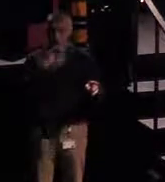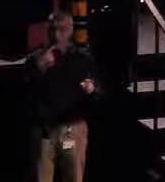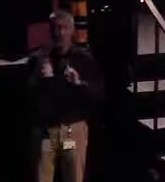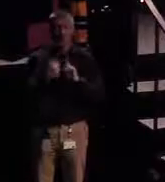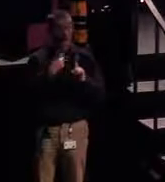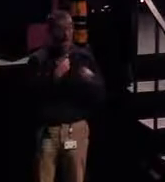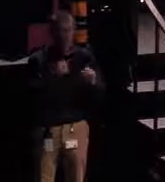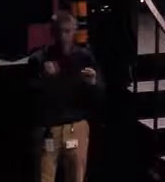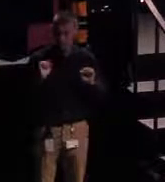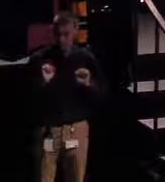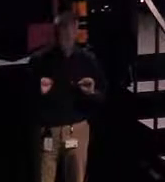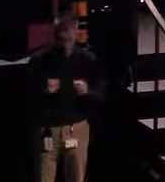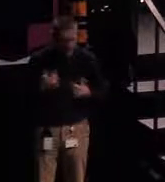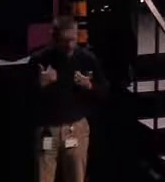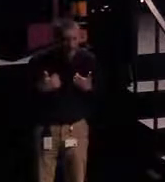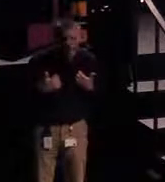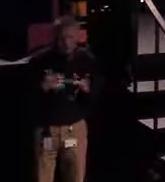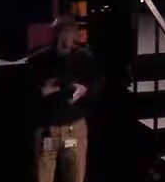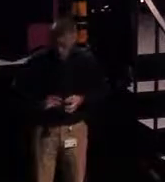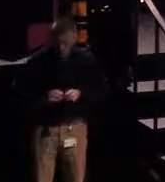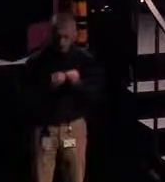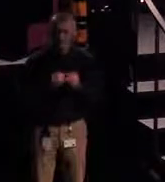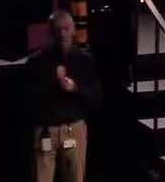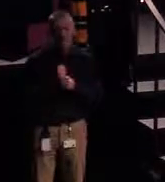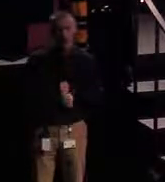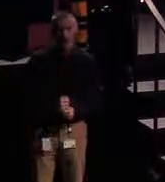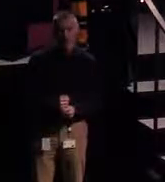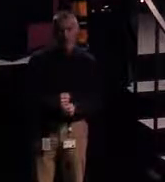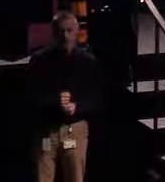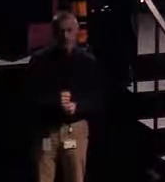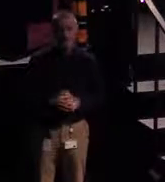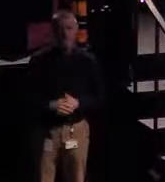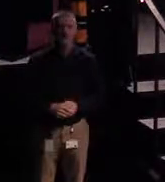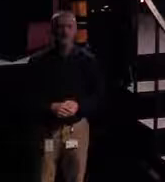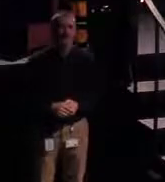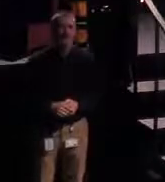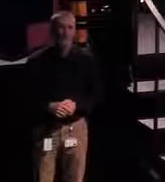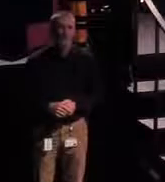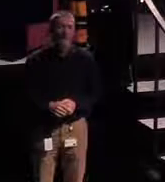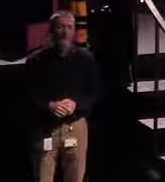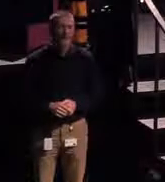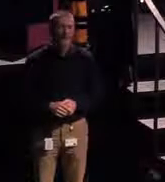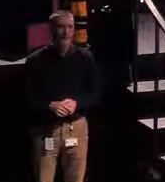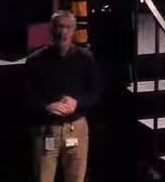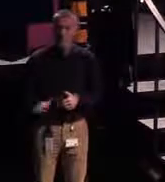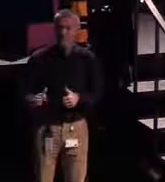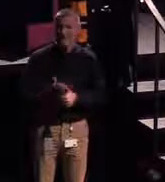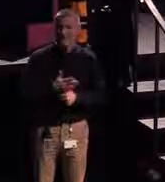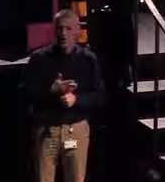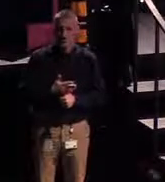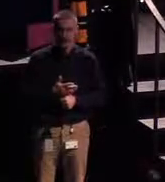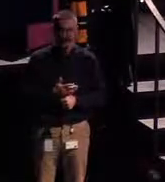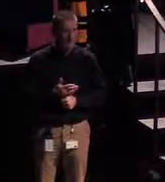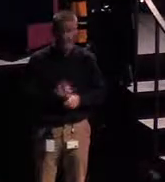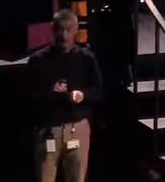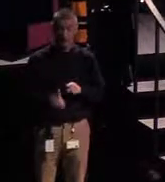with energy, creativity, and commitment. Fuck it. First, the politics, Biscuit.